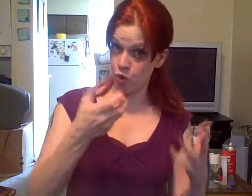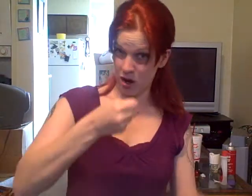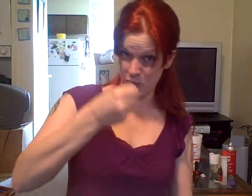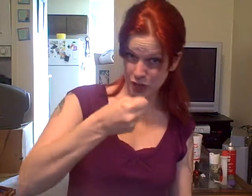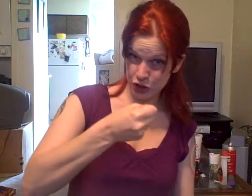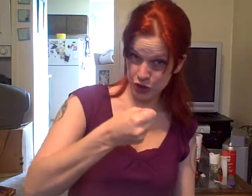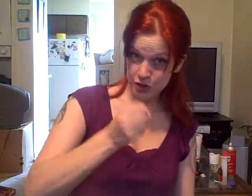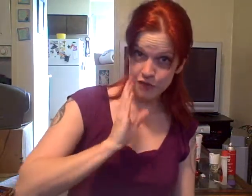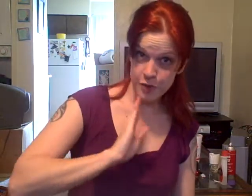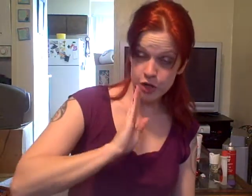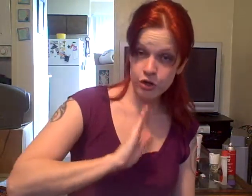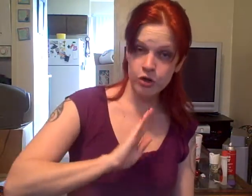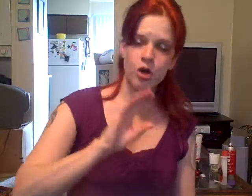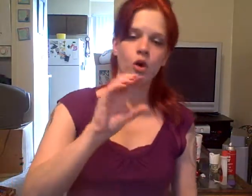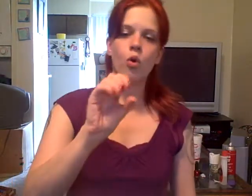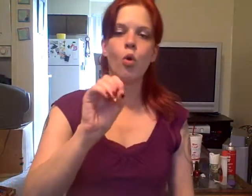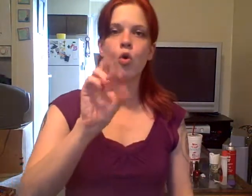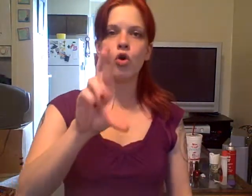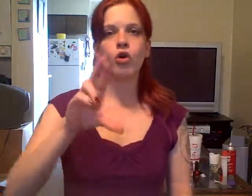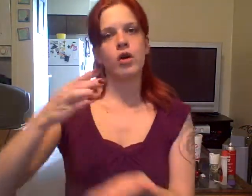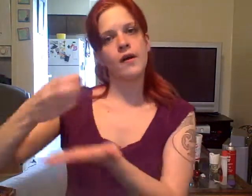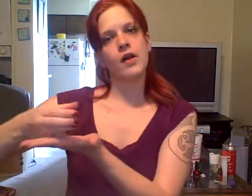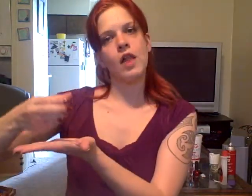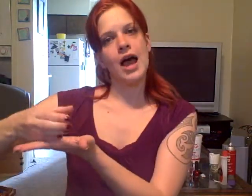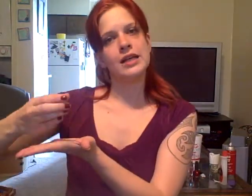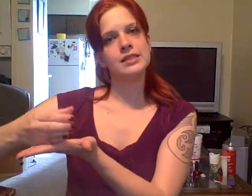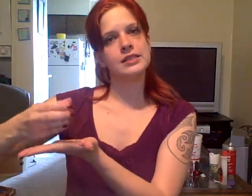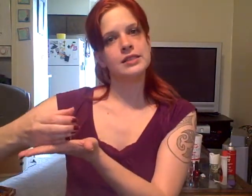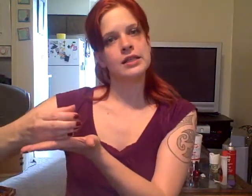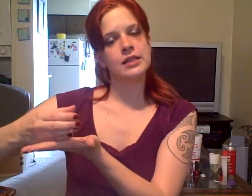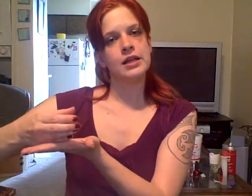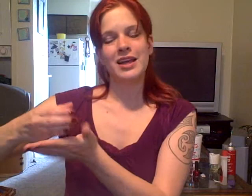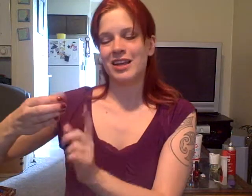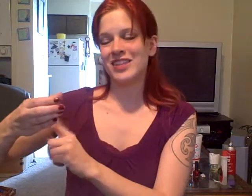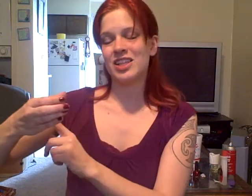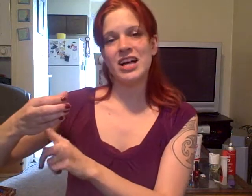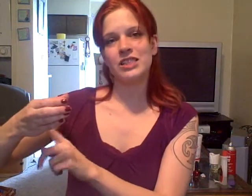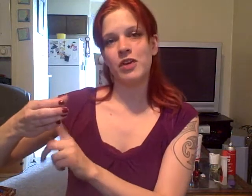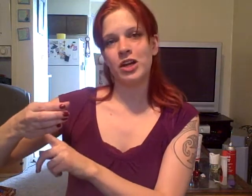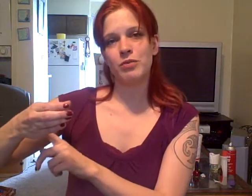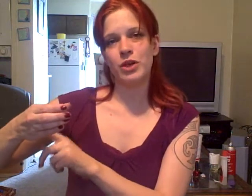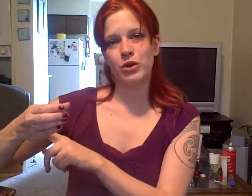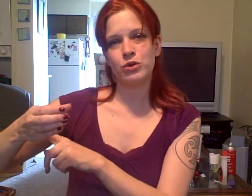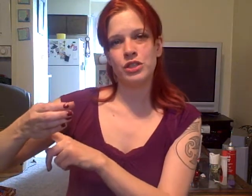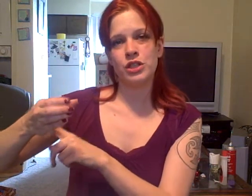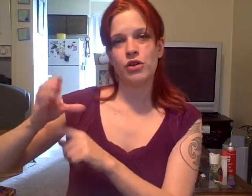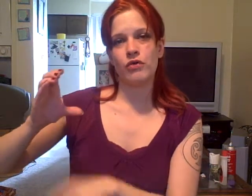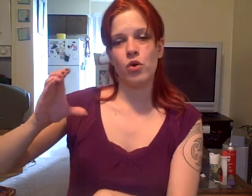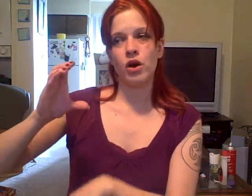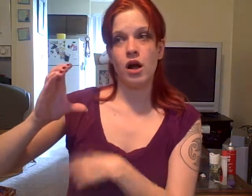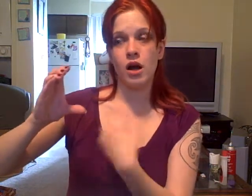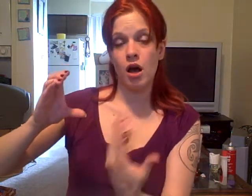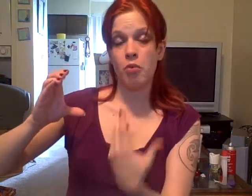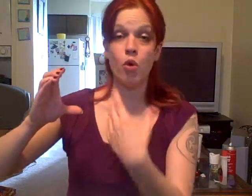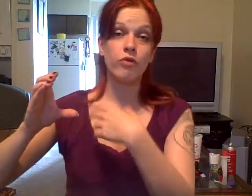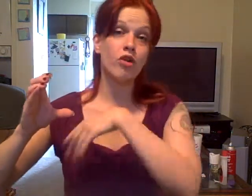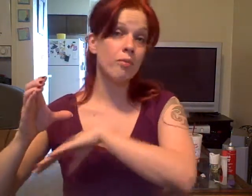a pitcher of beer or a glass? Now this classifier can be used for a cup or for a